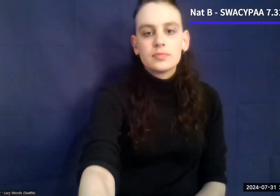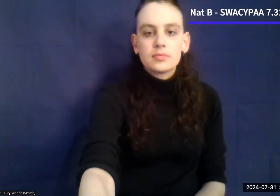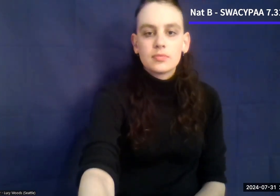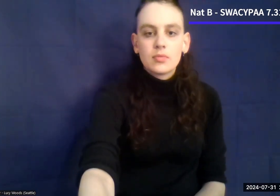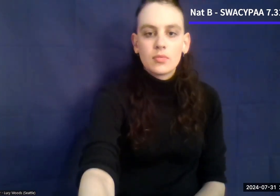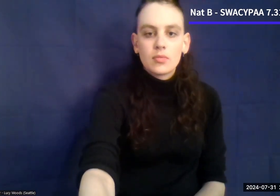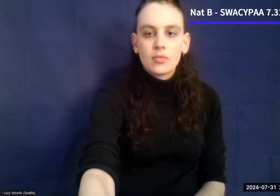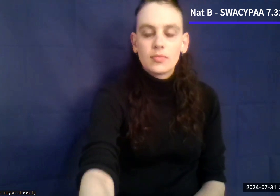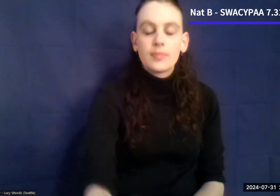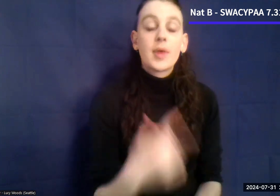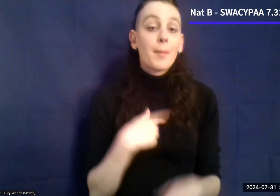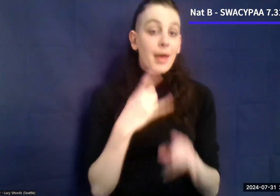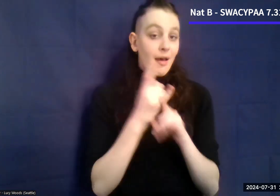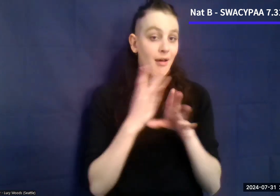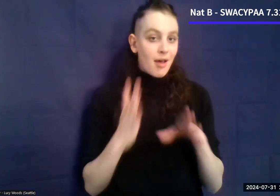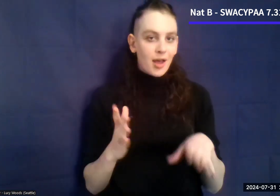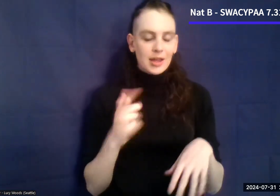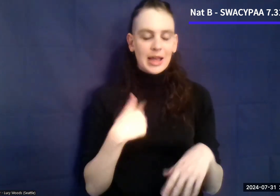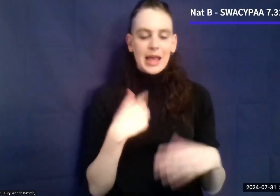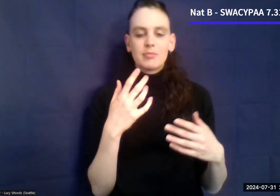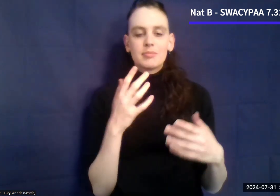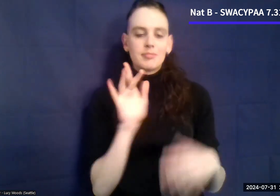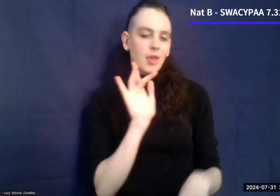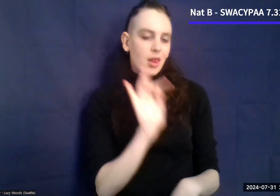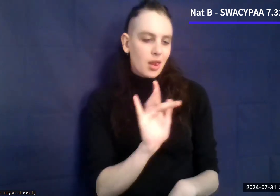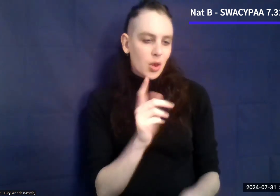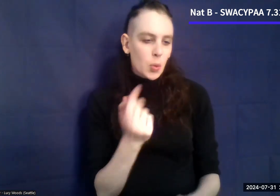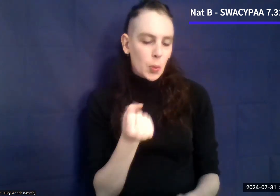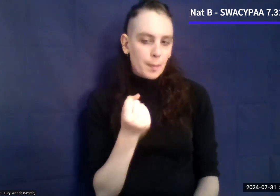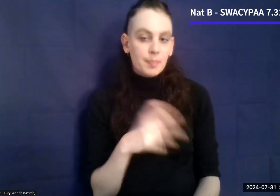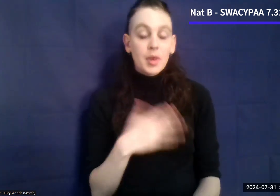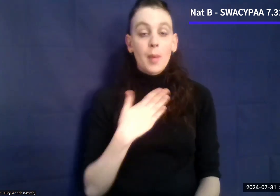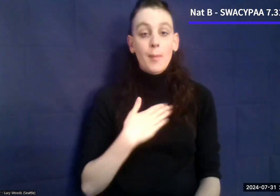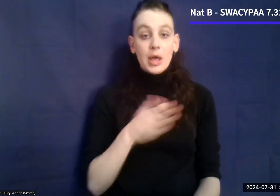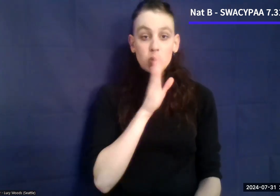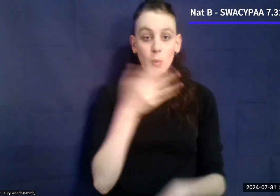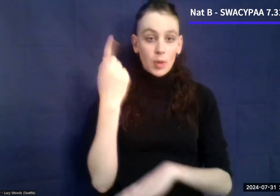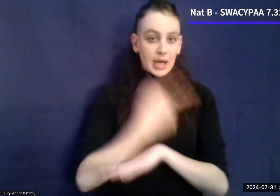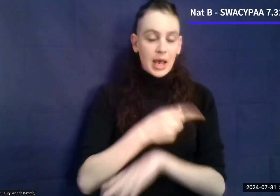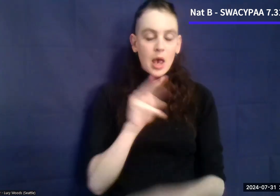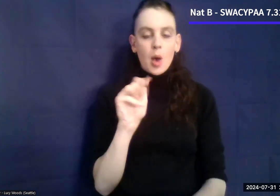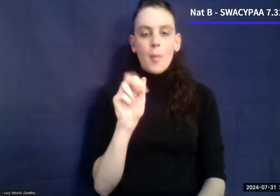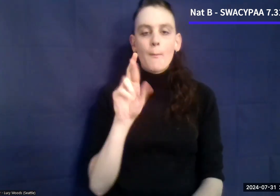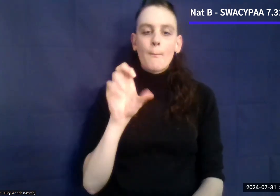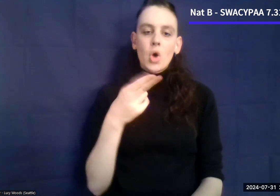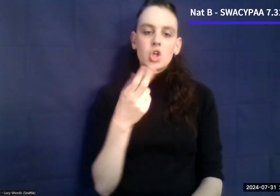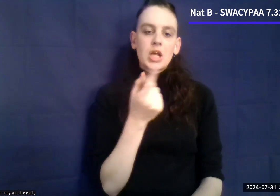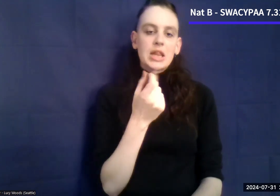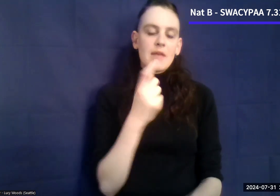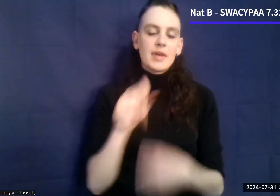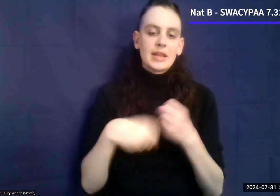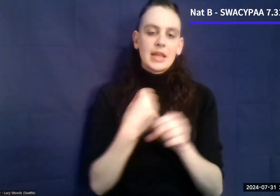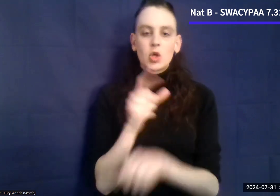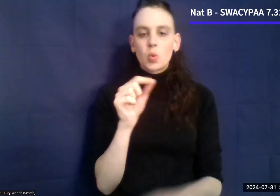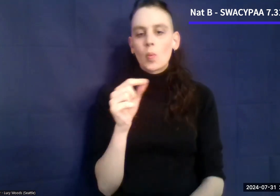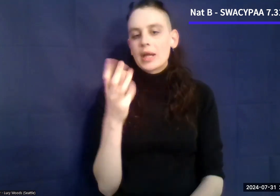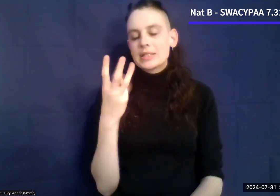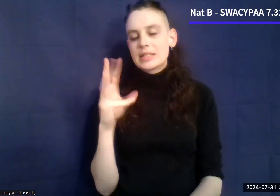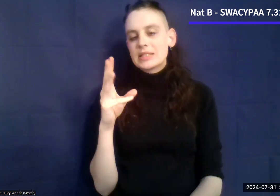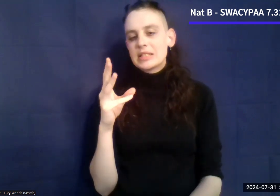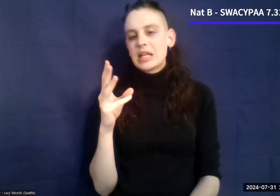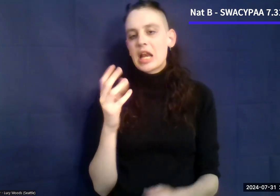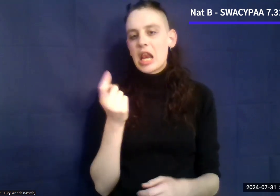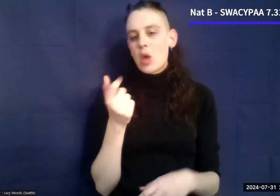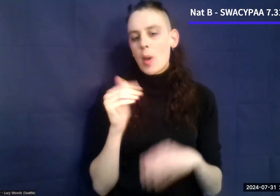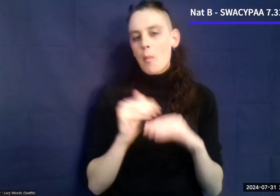I'll press OK on here. Sorry. My sobriety date is March 11th, 2016. So I have a little over 8 years, which I know